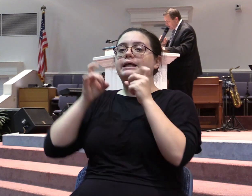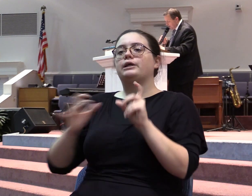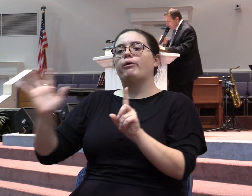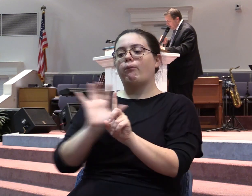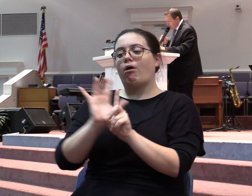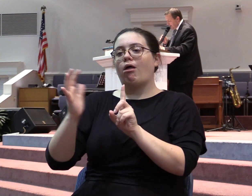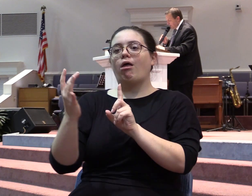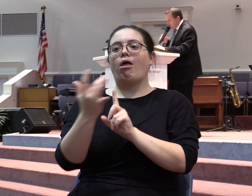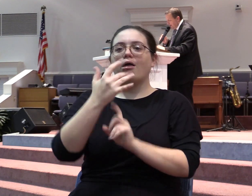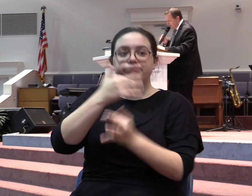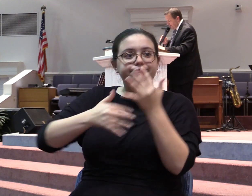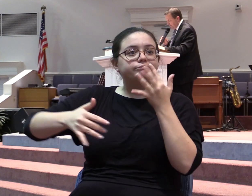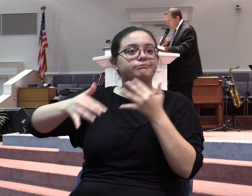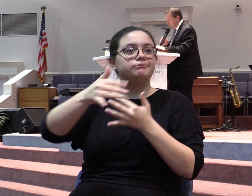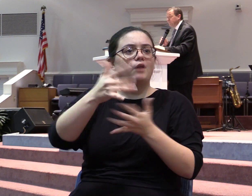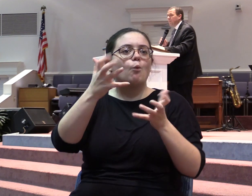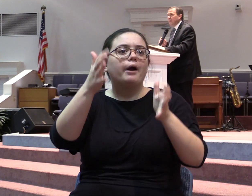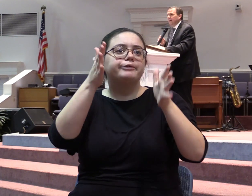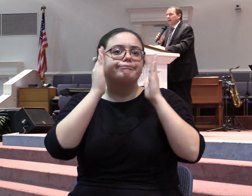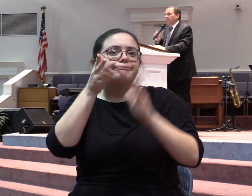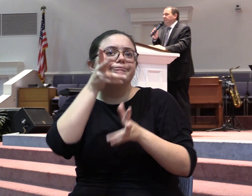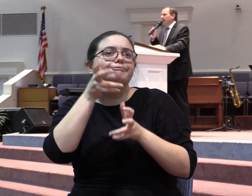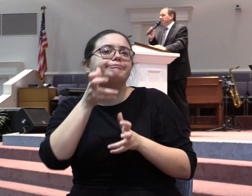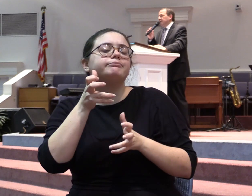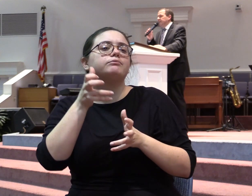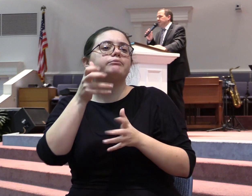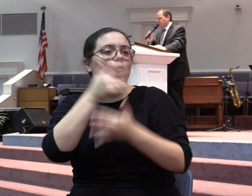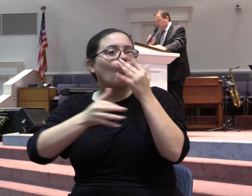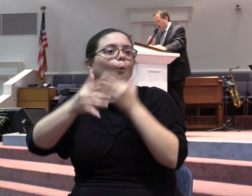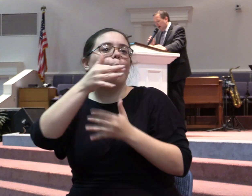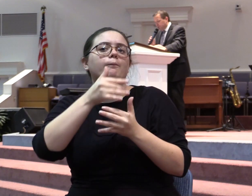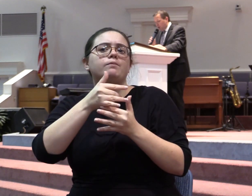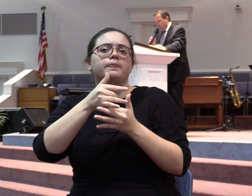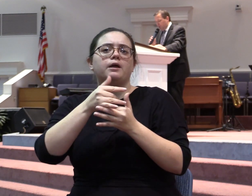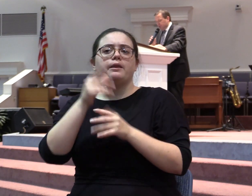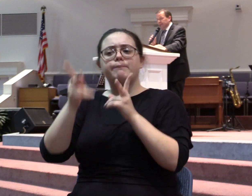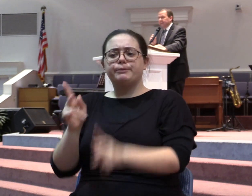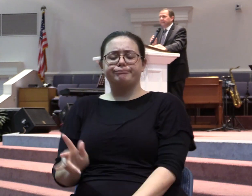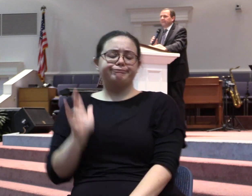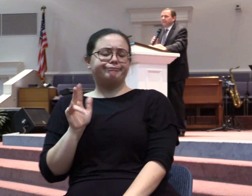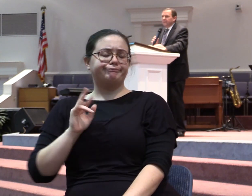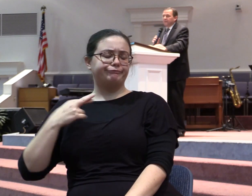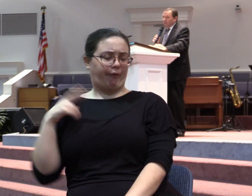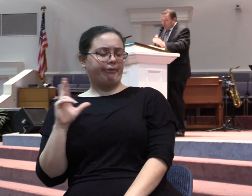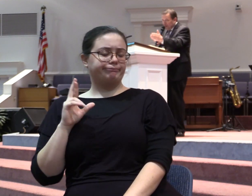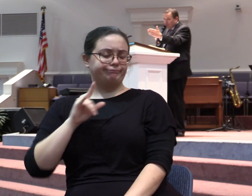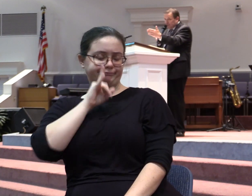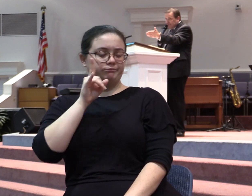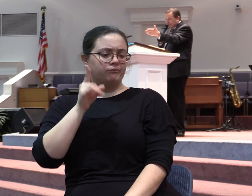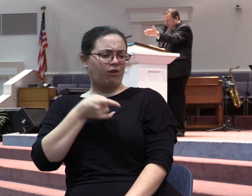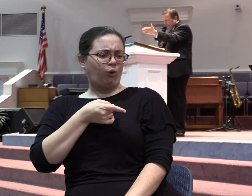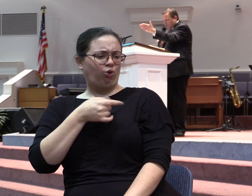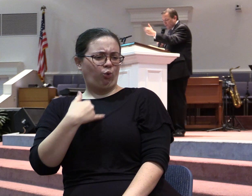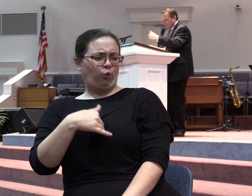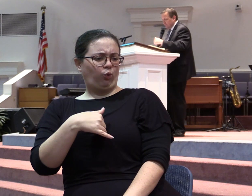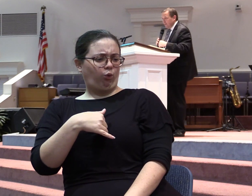near unto him to hear him. And the Pharisees and the scribes murmured, saying, "This man